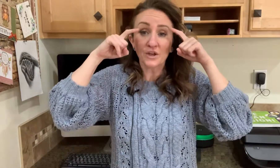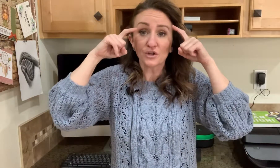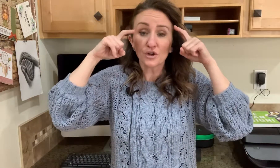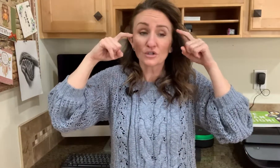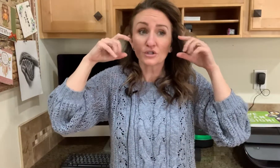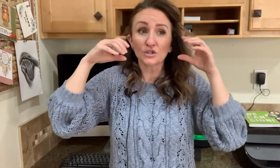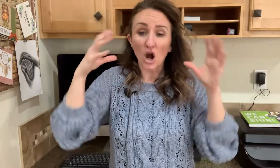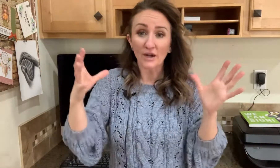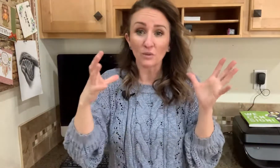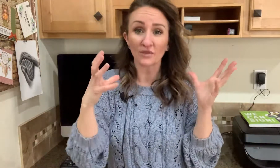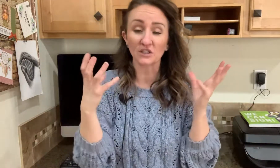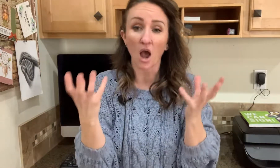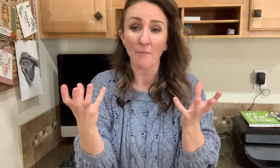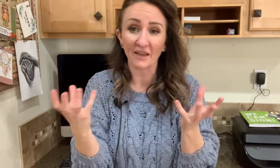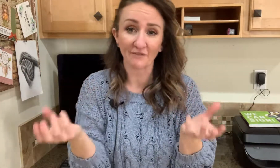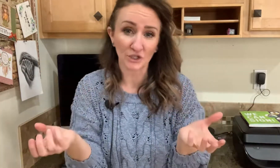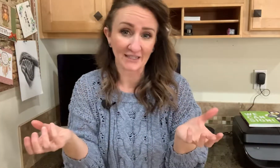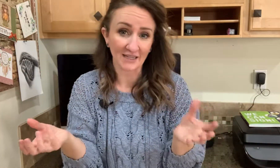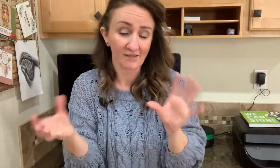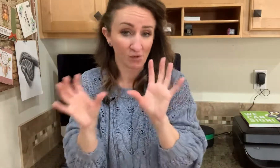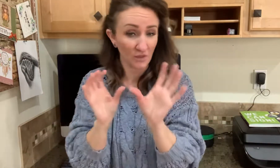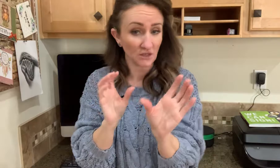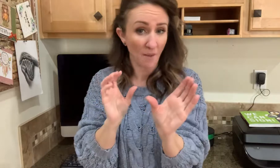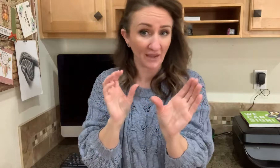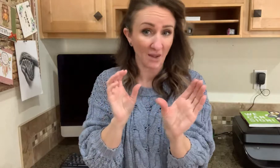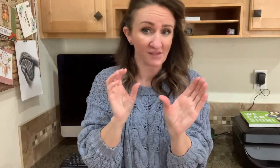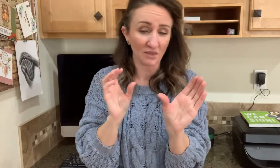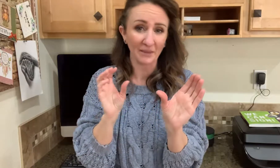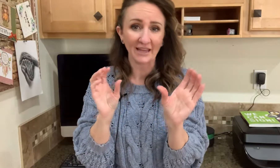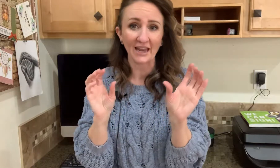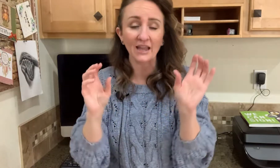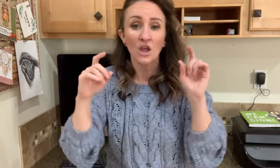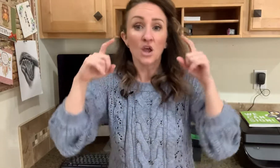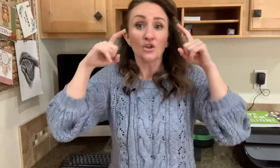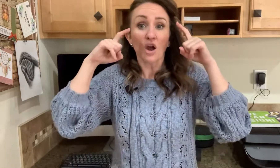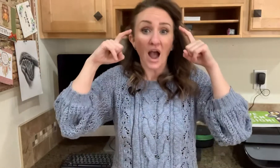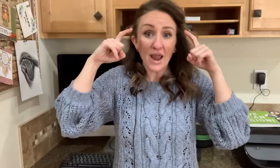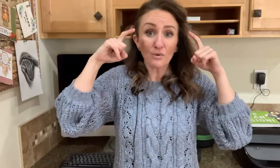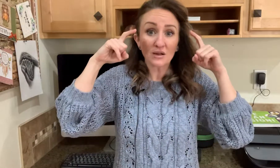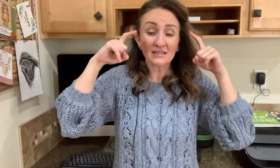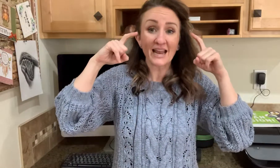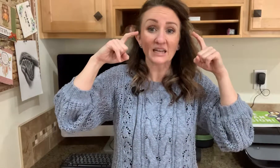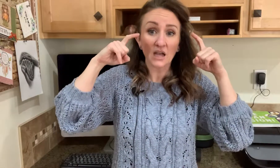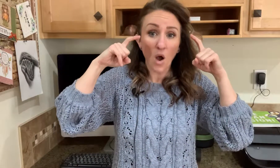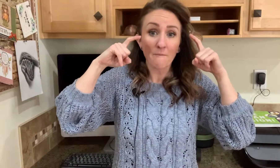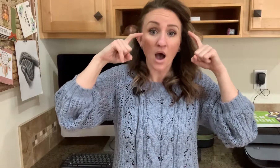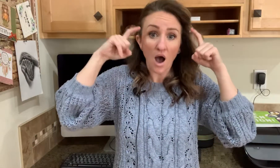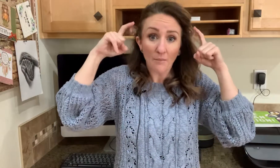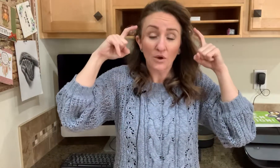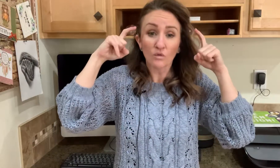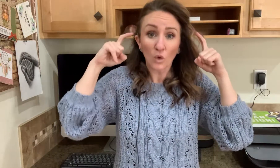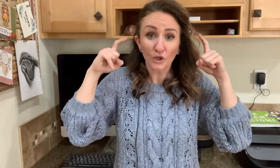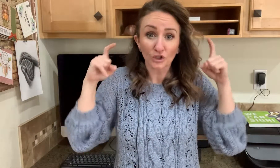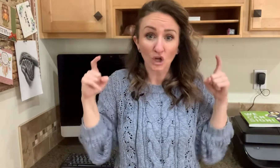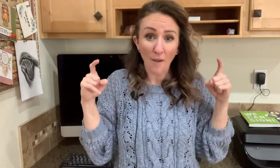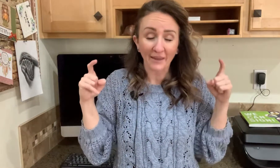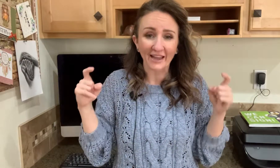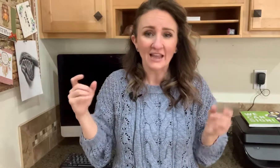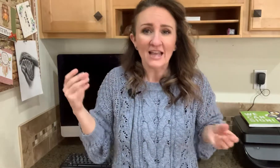you're starting with the topic of your sentence, so the topic comes at the beginning, your eyebrows tend to come up for your topic. Think